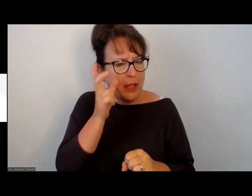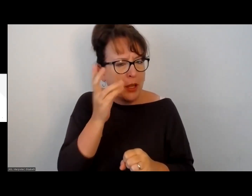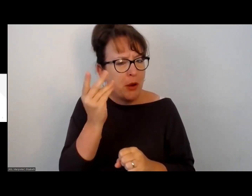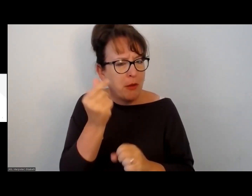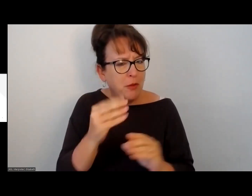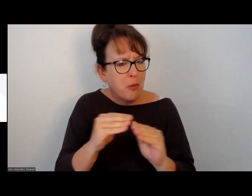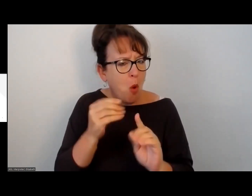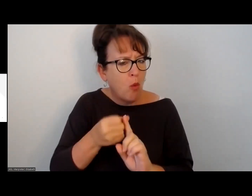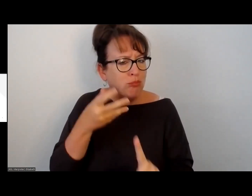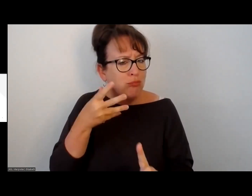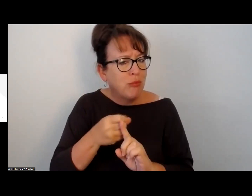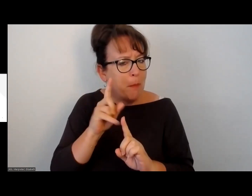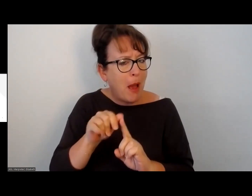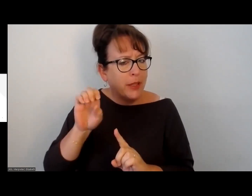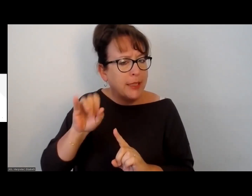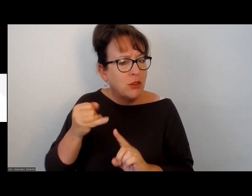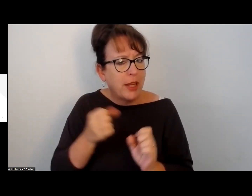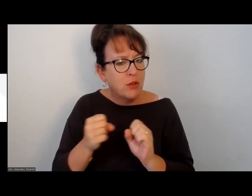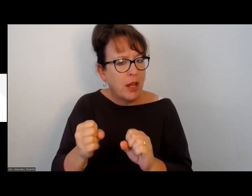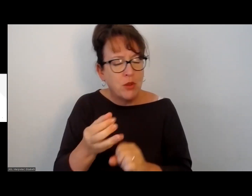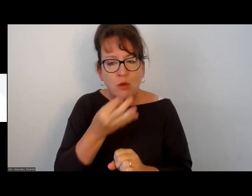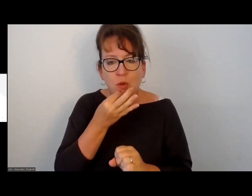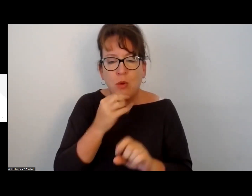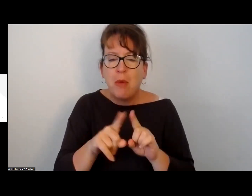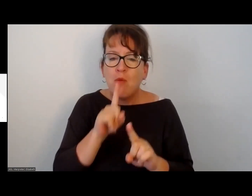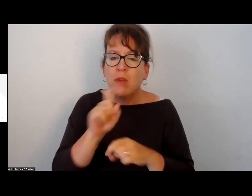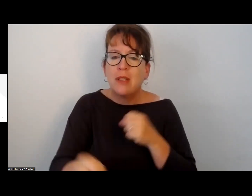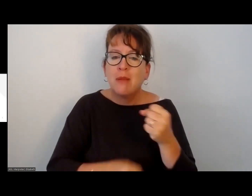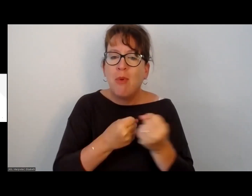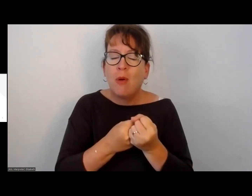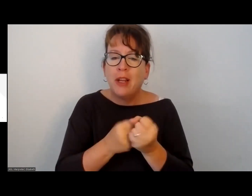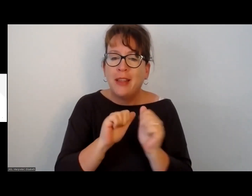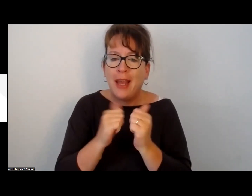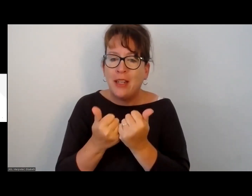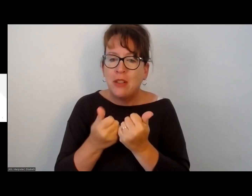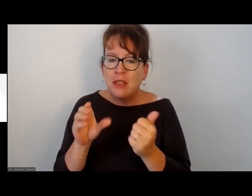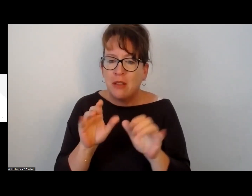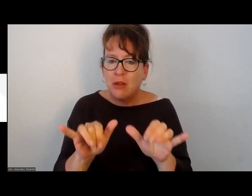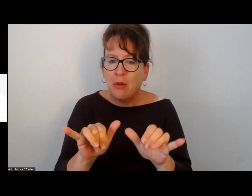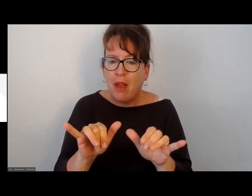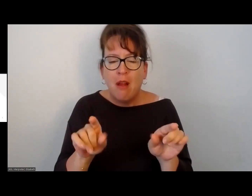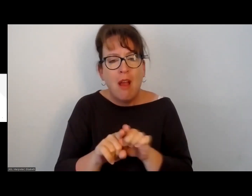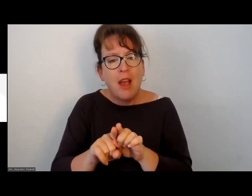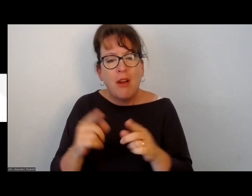but sort of, supporting the agencies in doing that, and how we can incorporate the